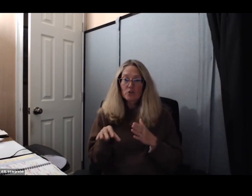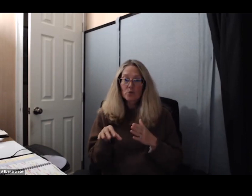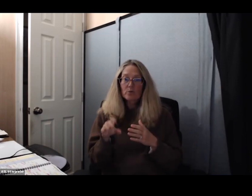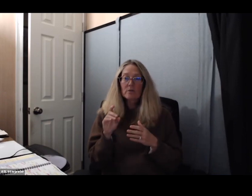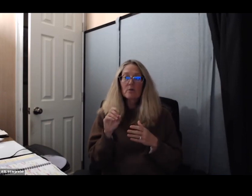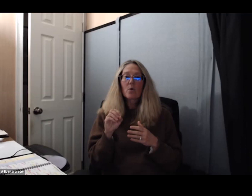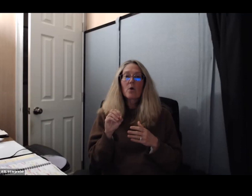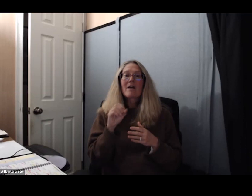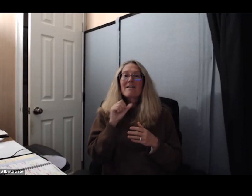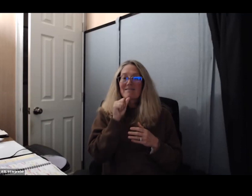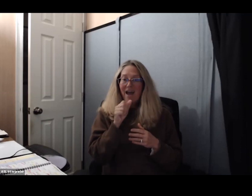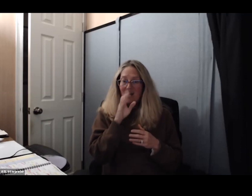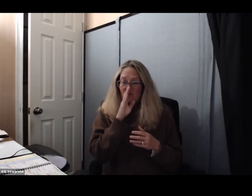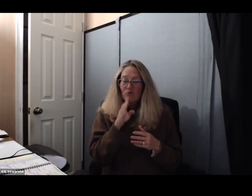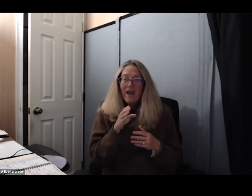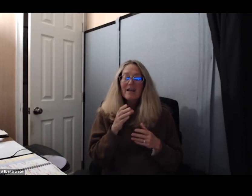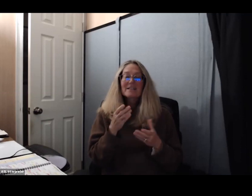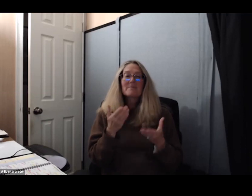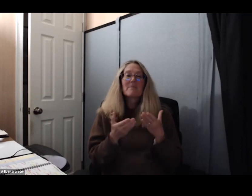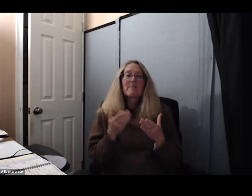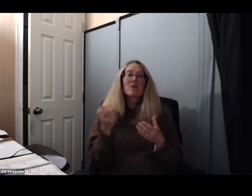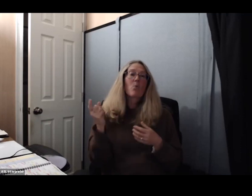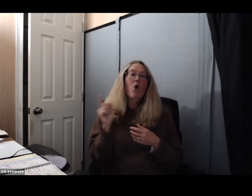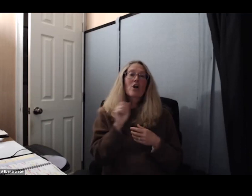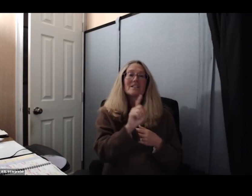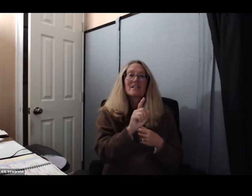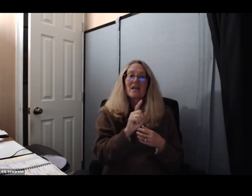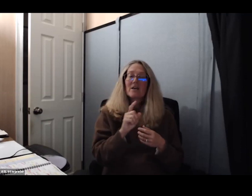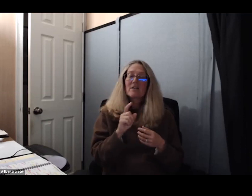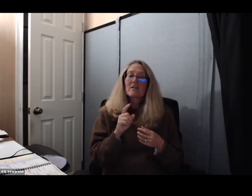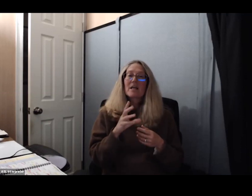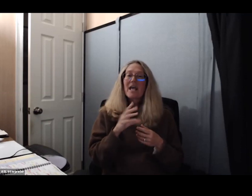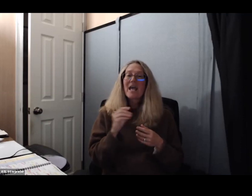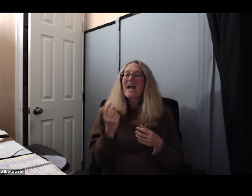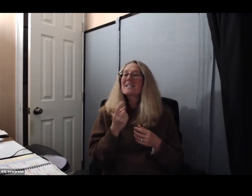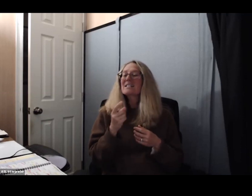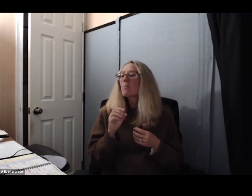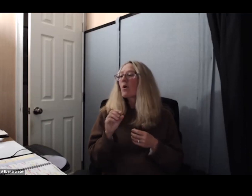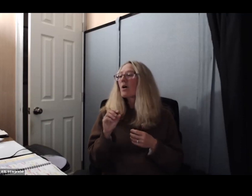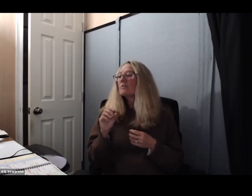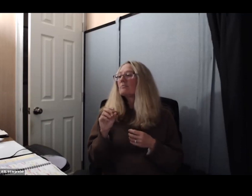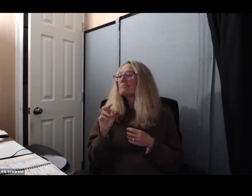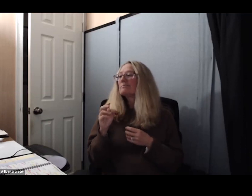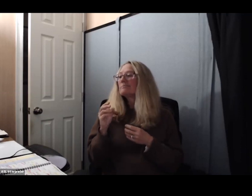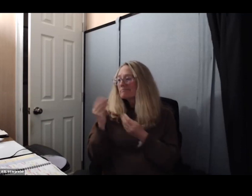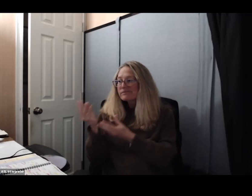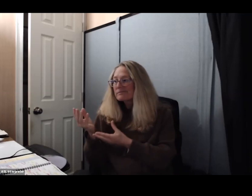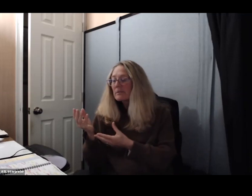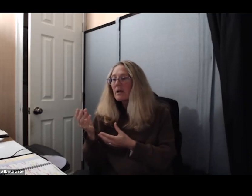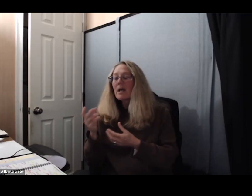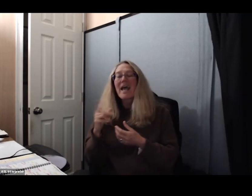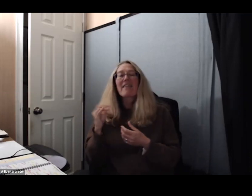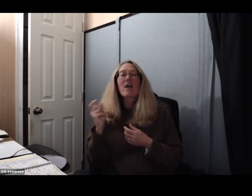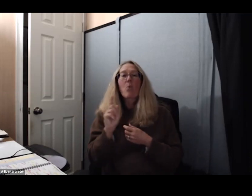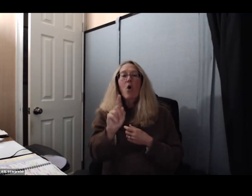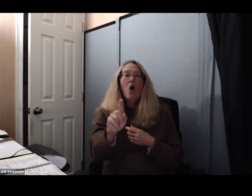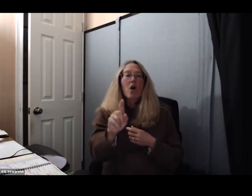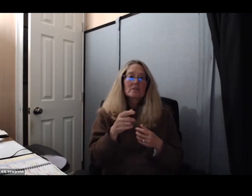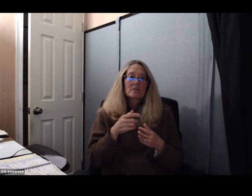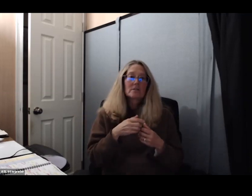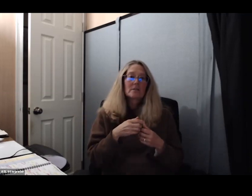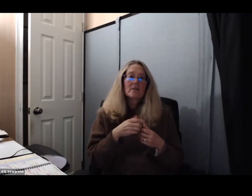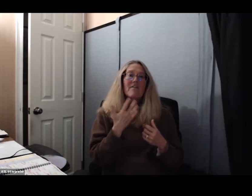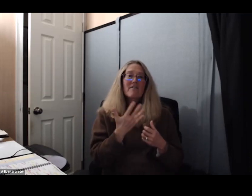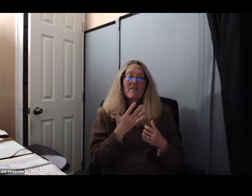was indirect, meaning someone's walking down the hall and it wasn't said to them, but they walked past. Of our 7 incidents, 5 of them